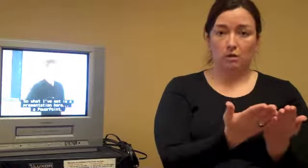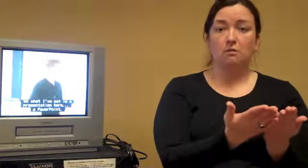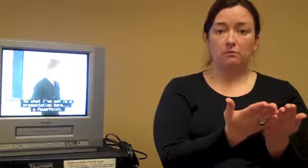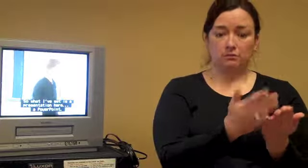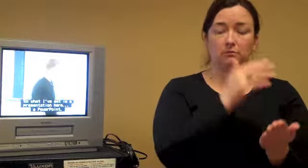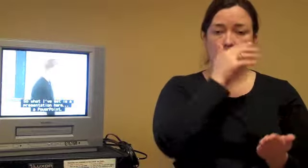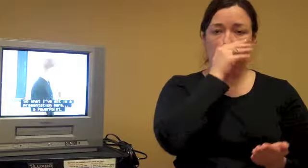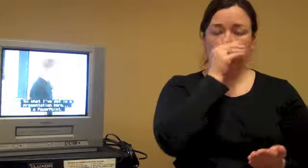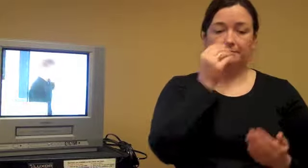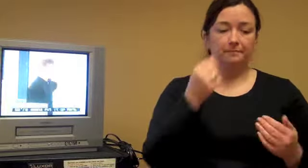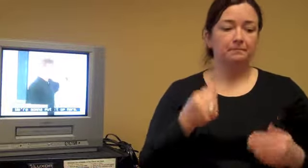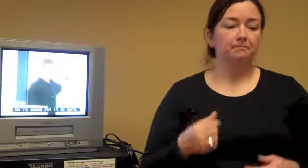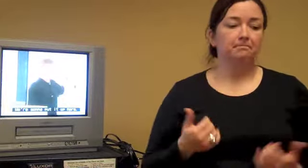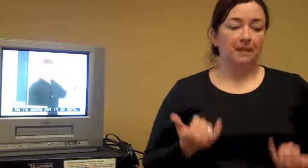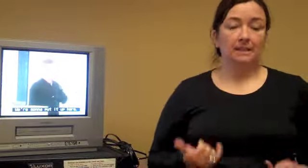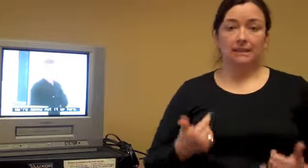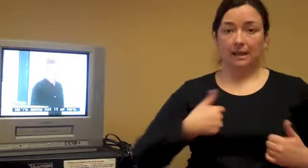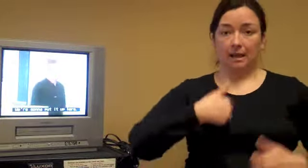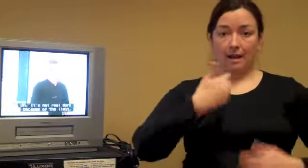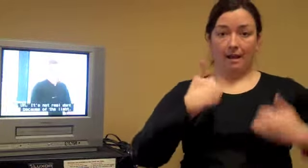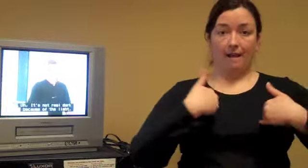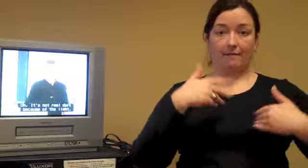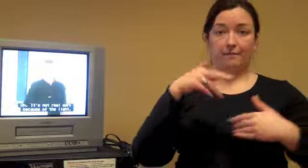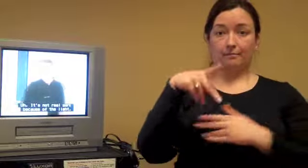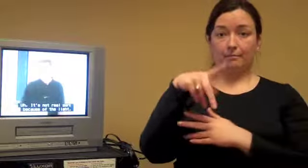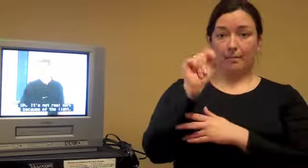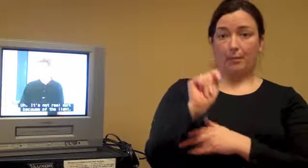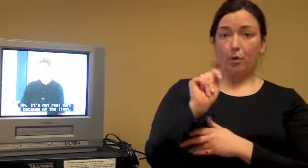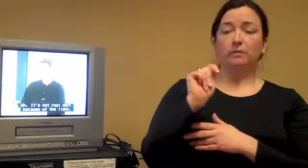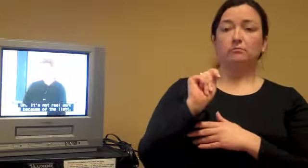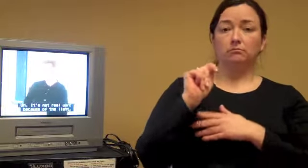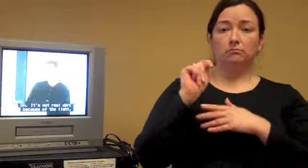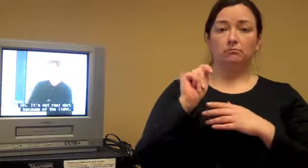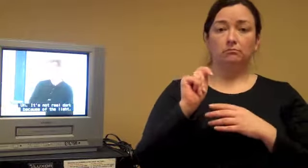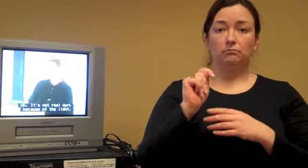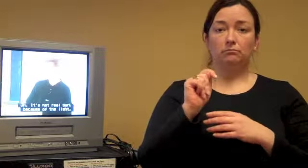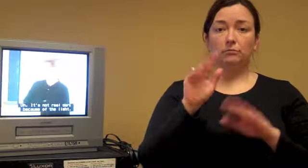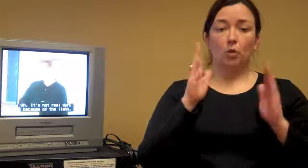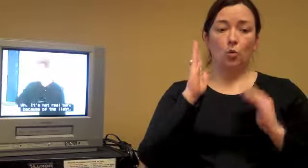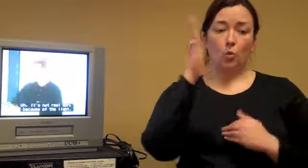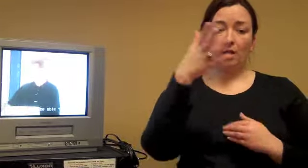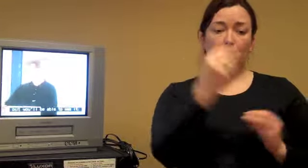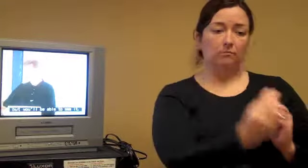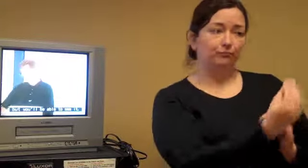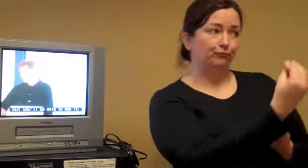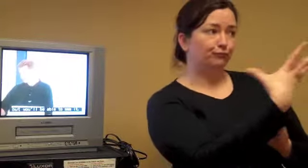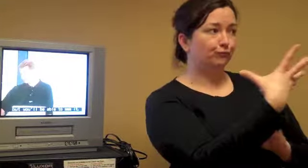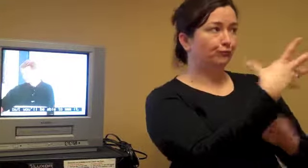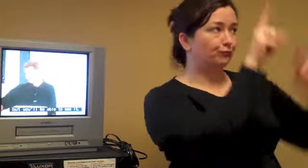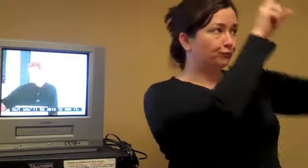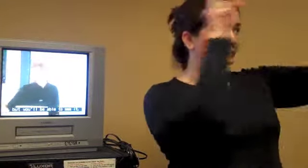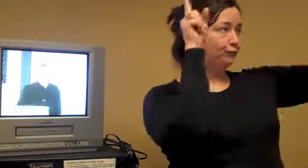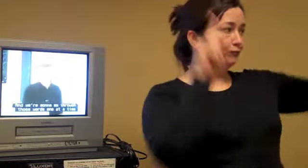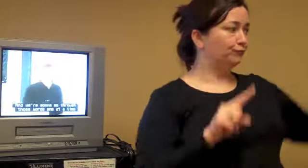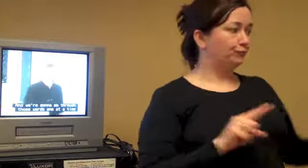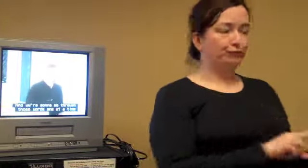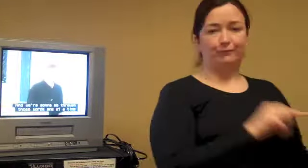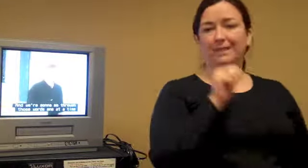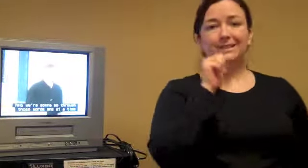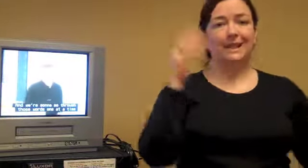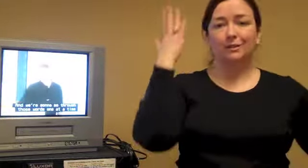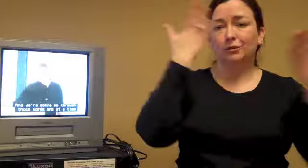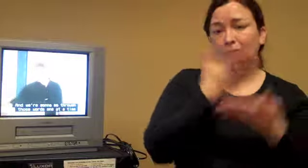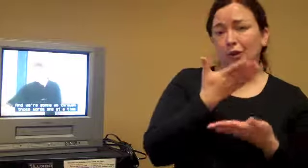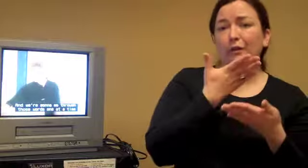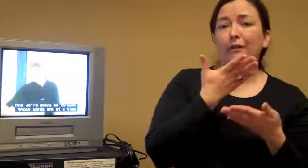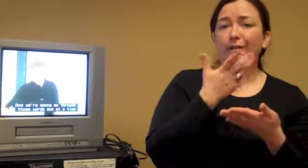presentation here, a PowerPoint. We're going to put it up here. It's not real dark because of the light, but you should be able to see it. And we're going to